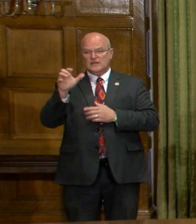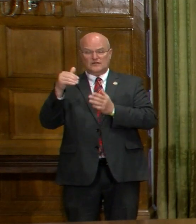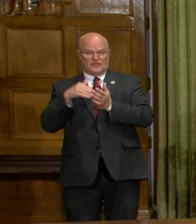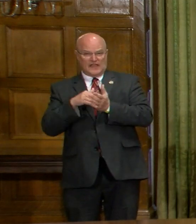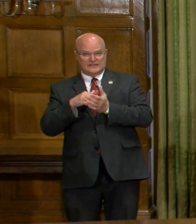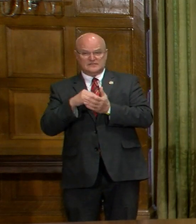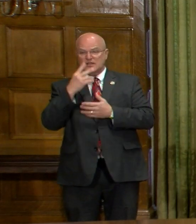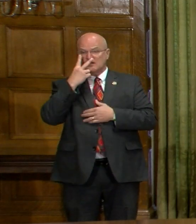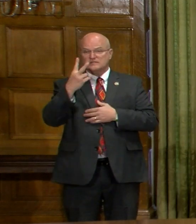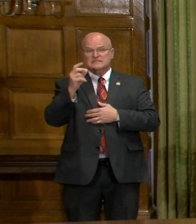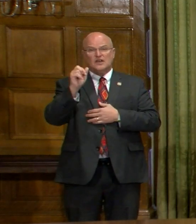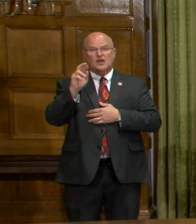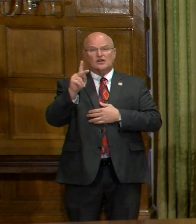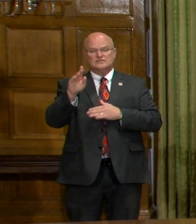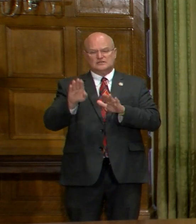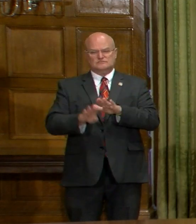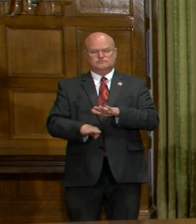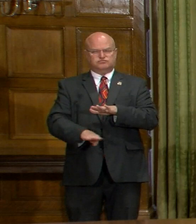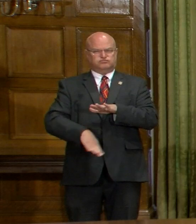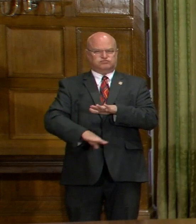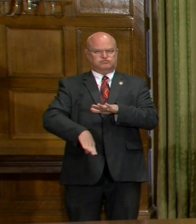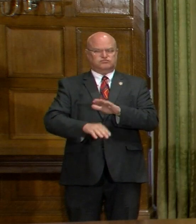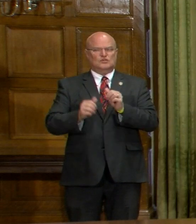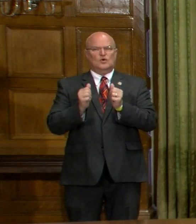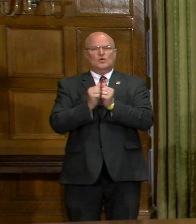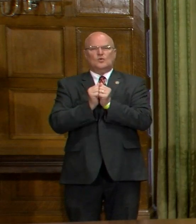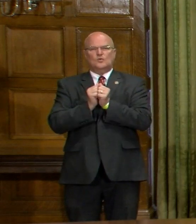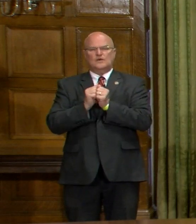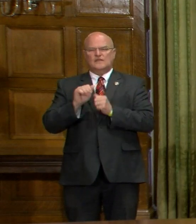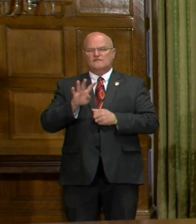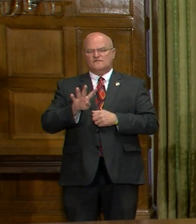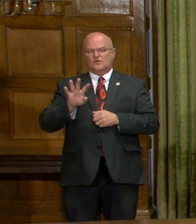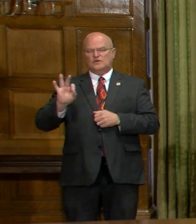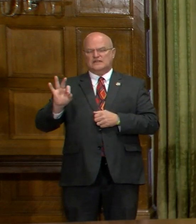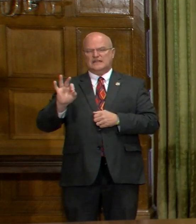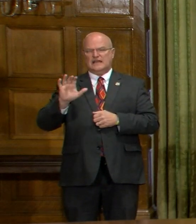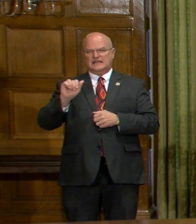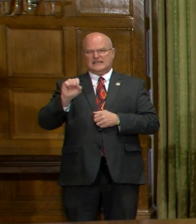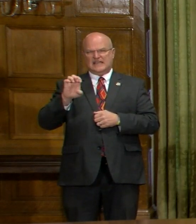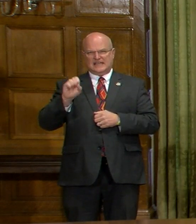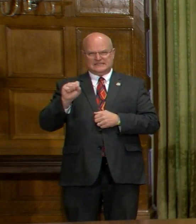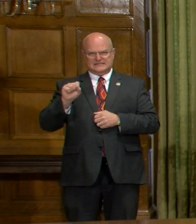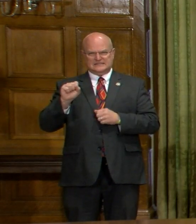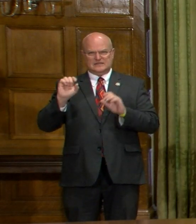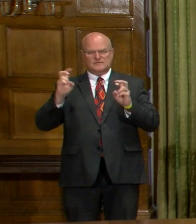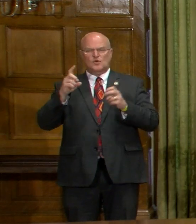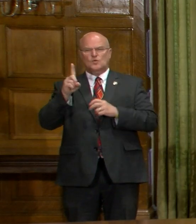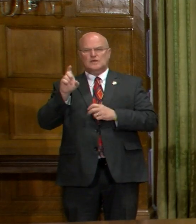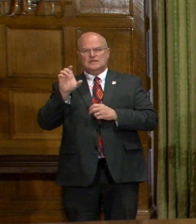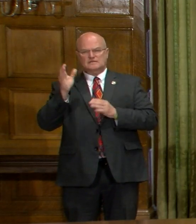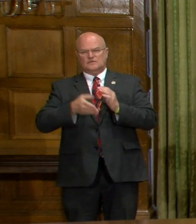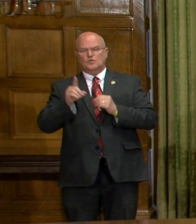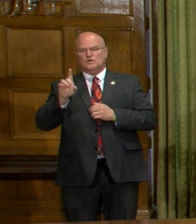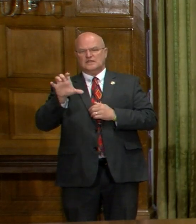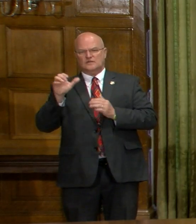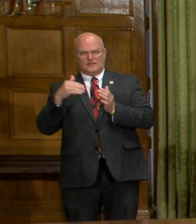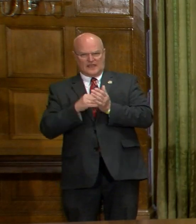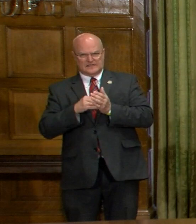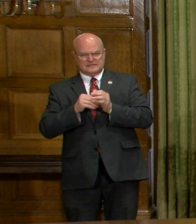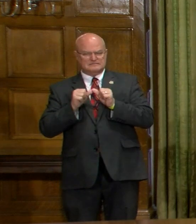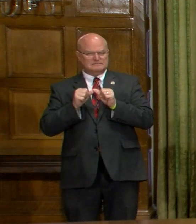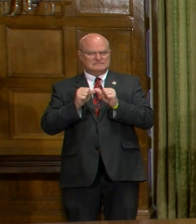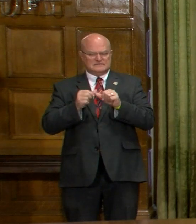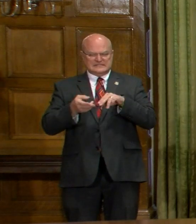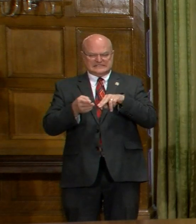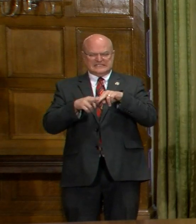you can see Arkansas is next to the bottom with 49 cases per capita, fairly steady, a